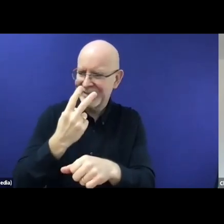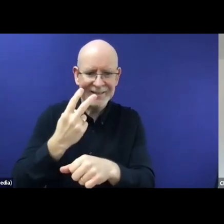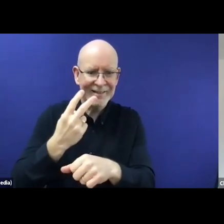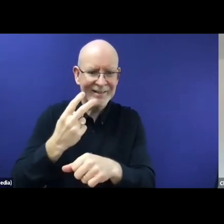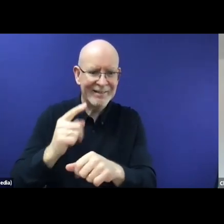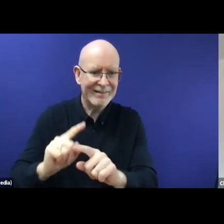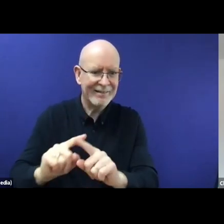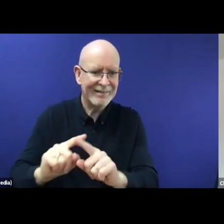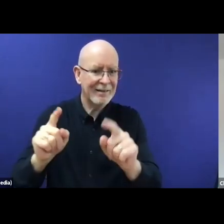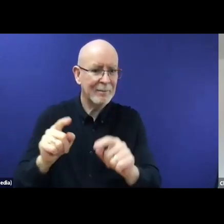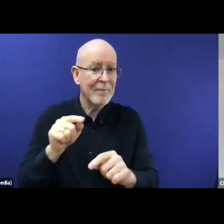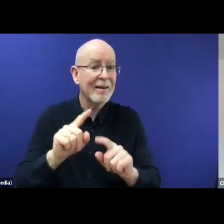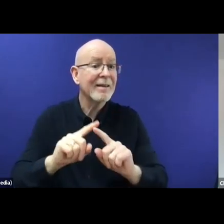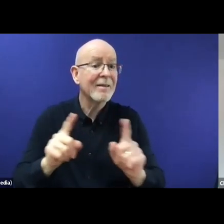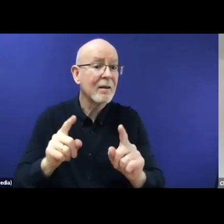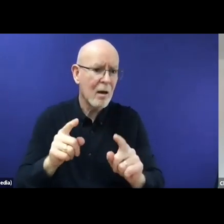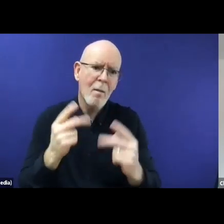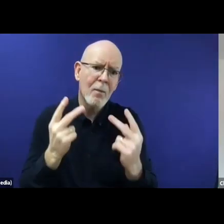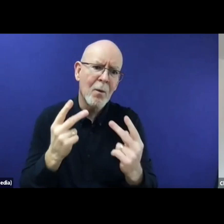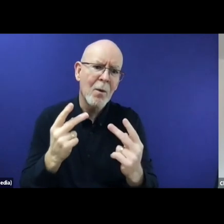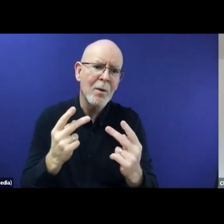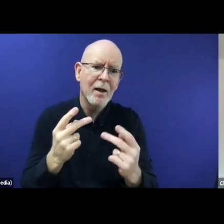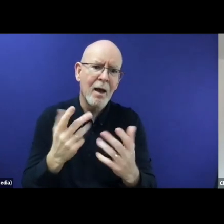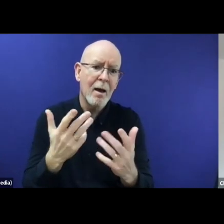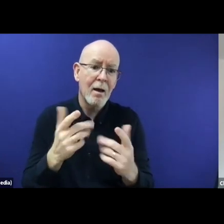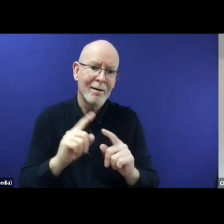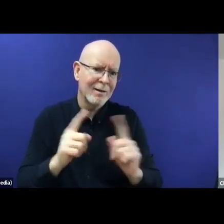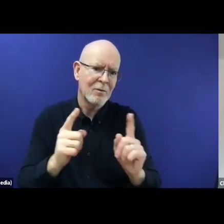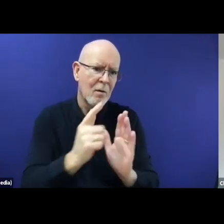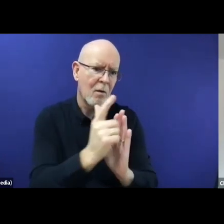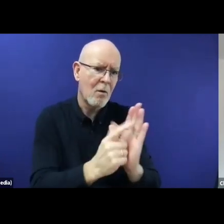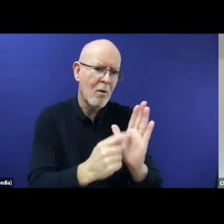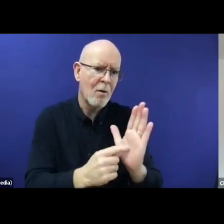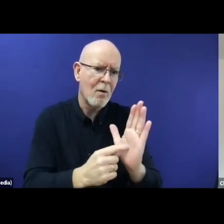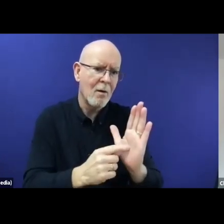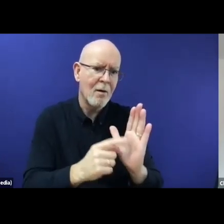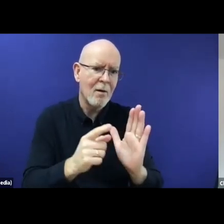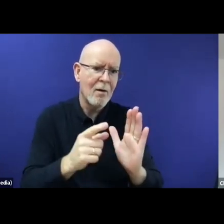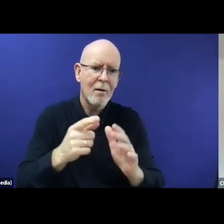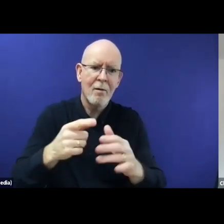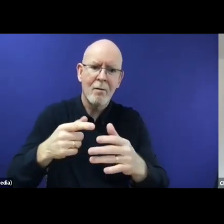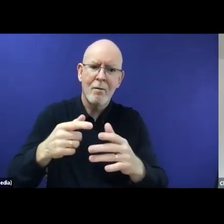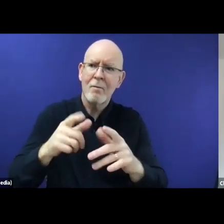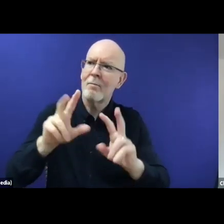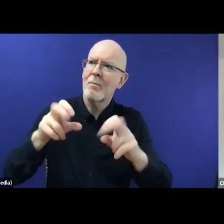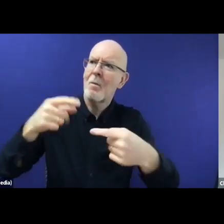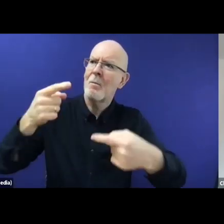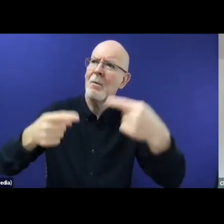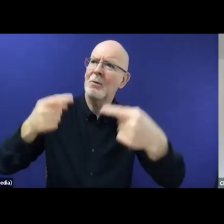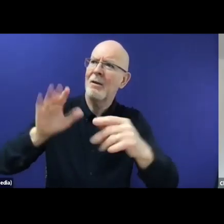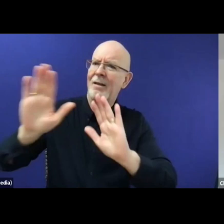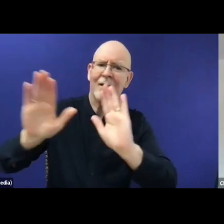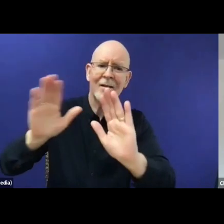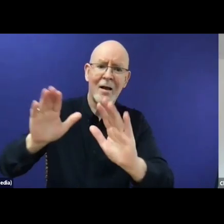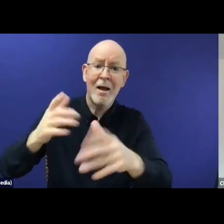the years, such as the 1981 Manila Resolution and Statement of Policy. Legally, the mandate of UNHCR is